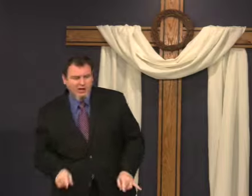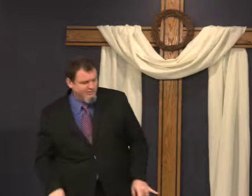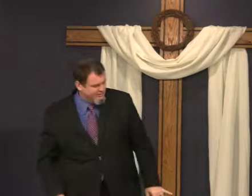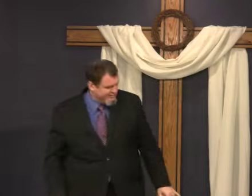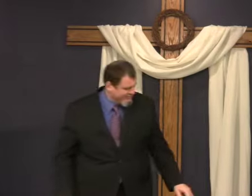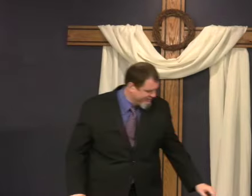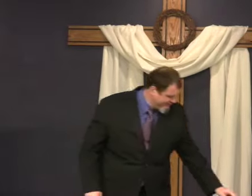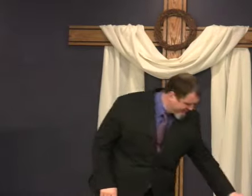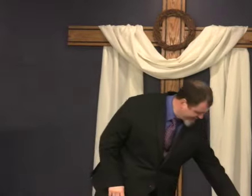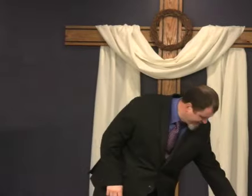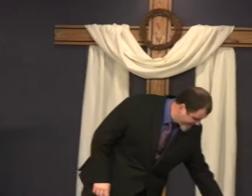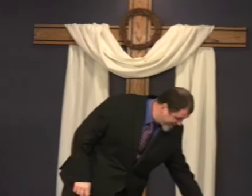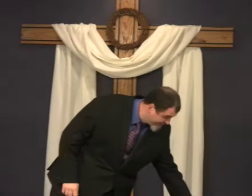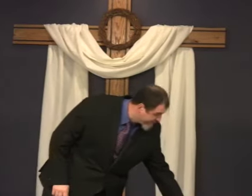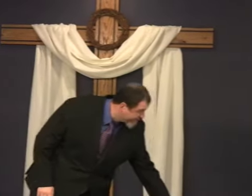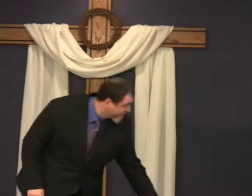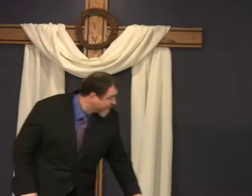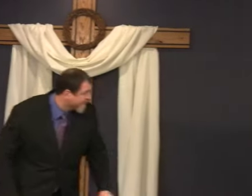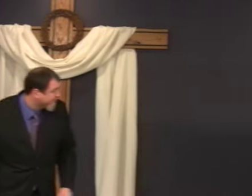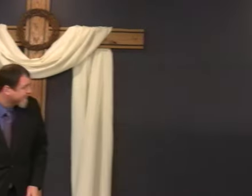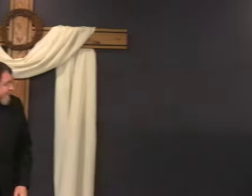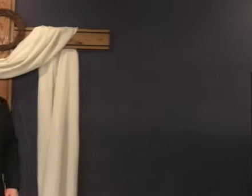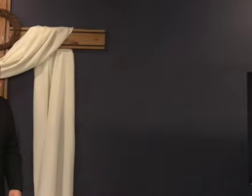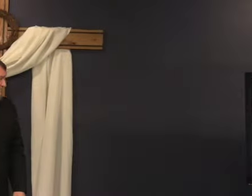And Jesus responds,